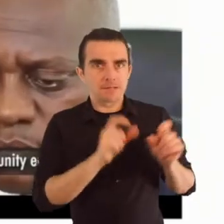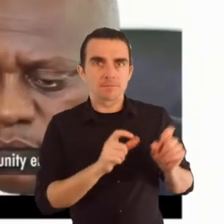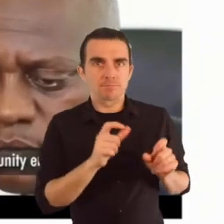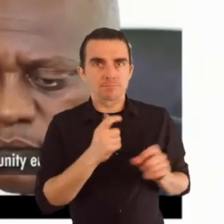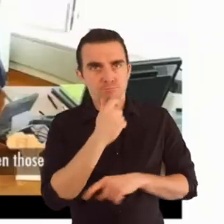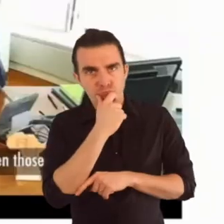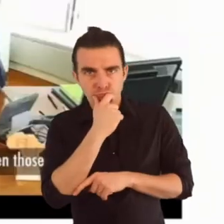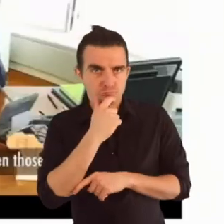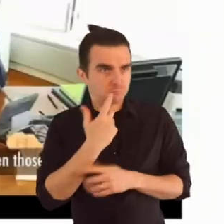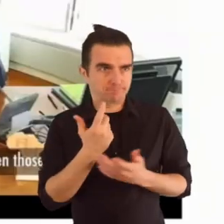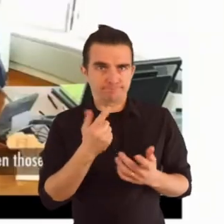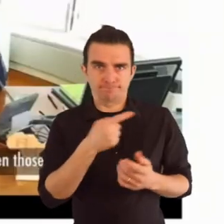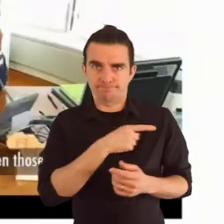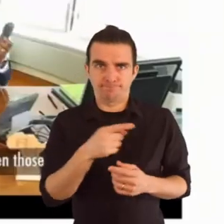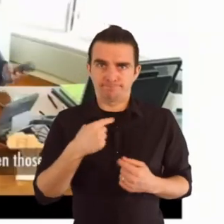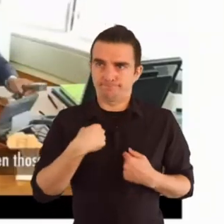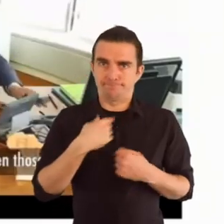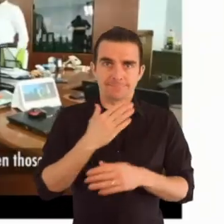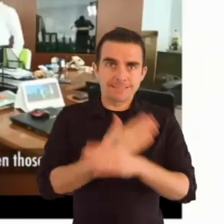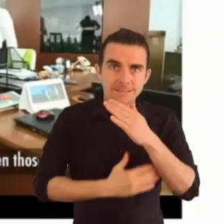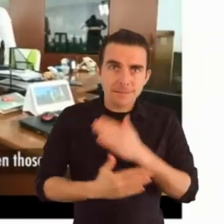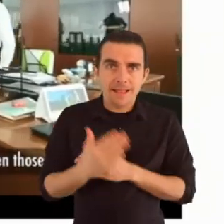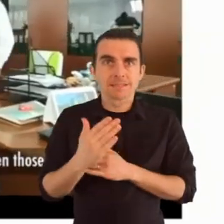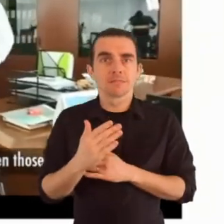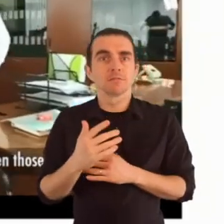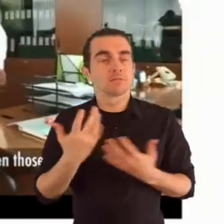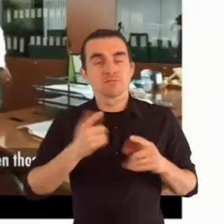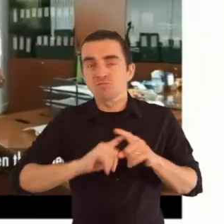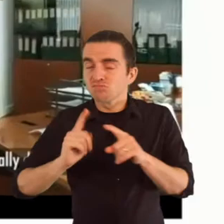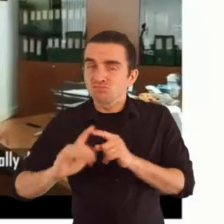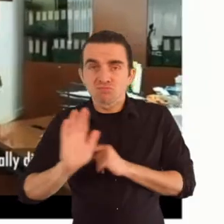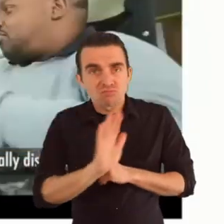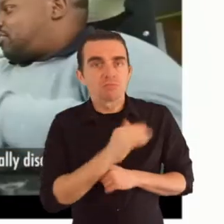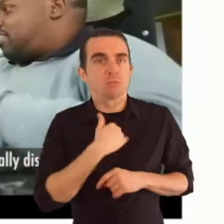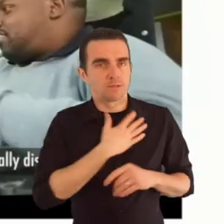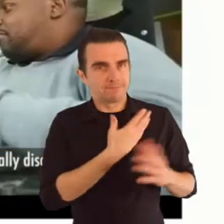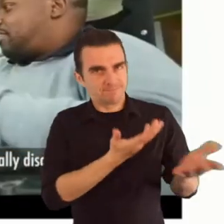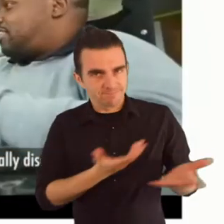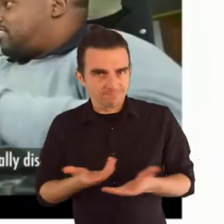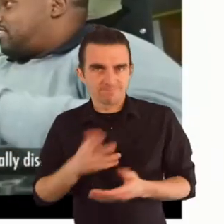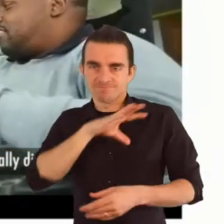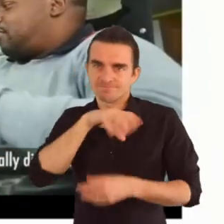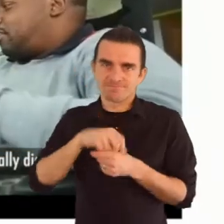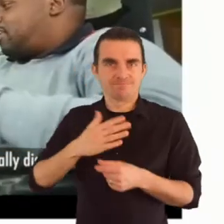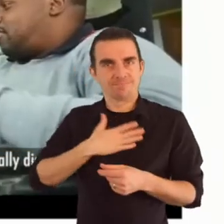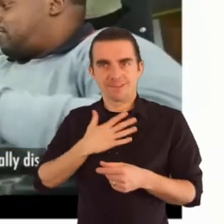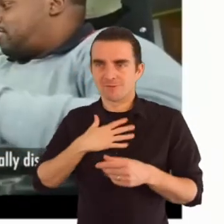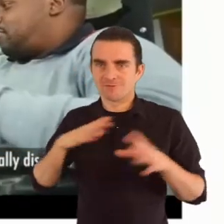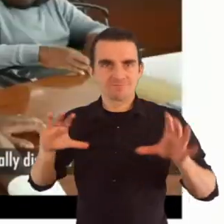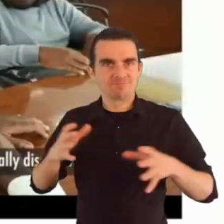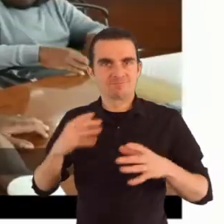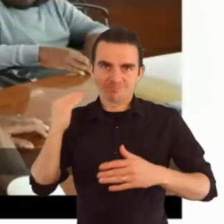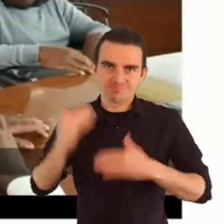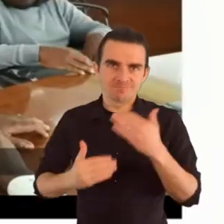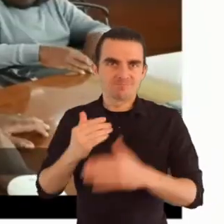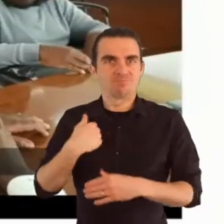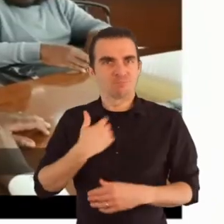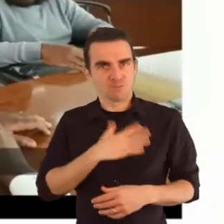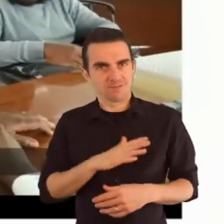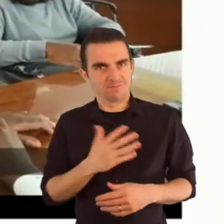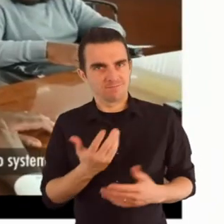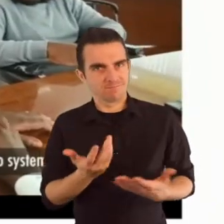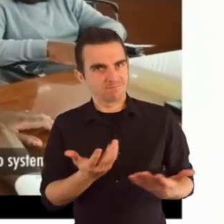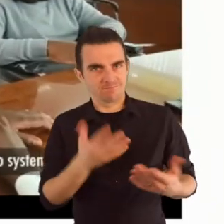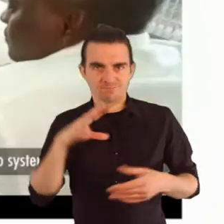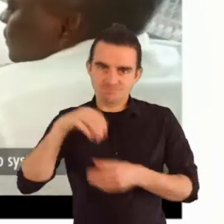employer, and we would want to bring on board even those people who are considered to be either physically disabled for whatever